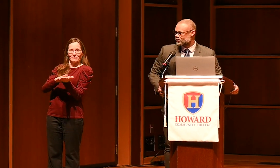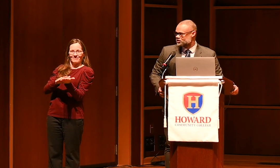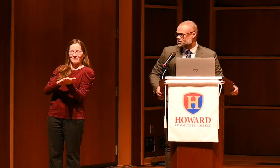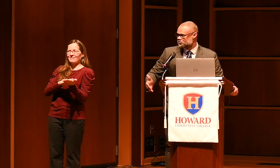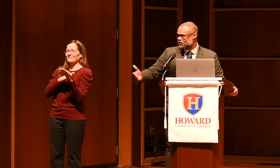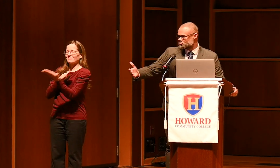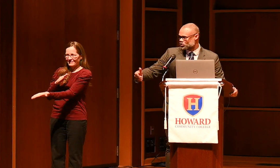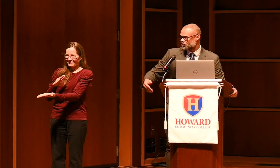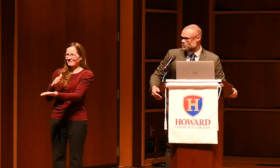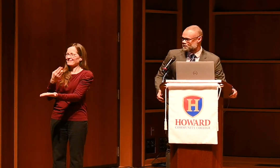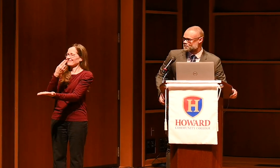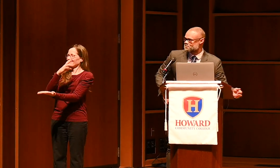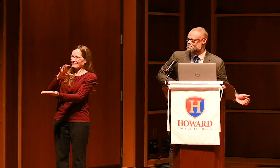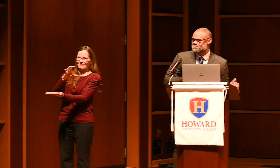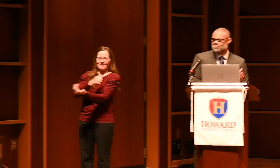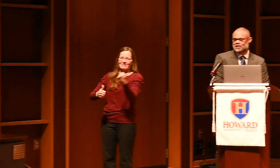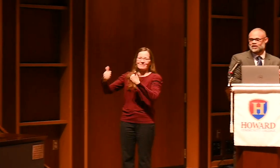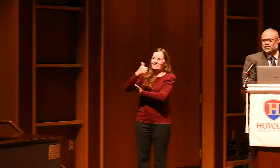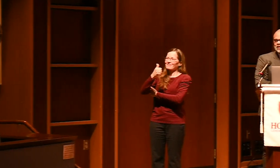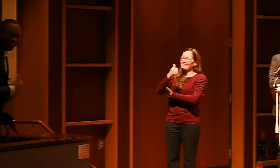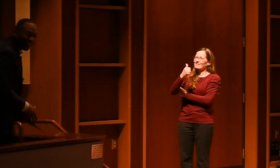distinguished County Executive Calvin Ball.